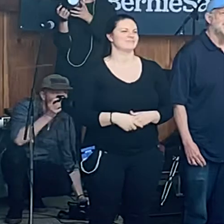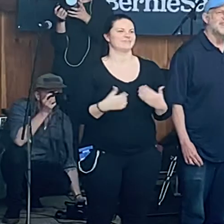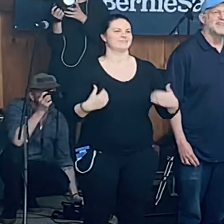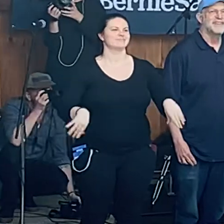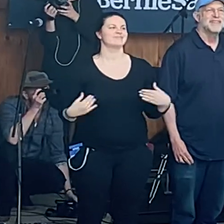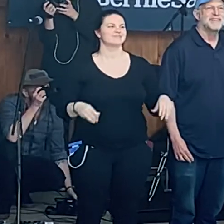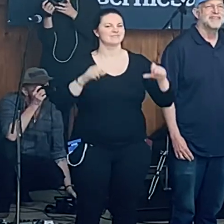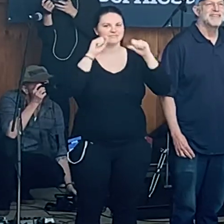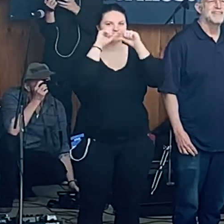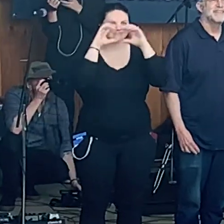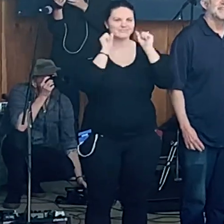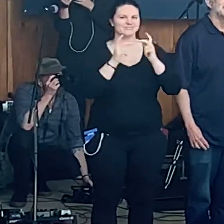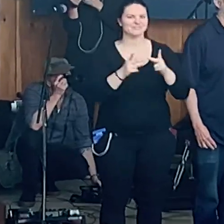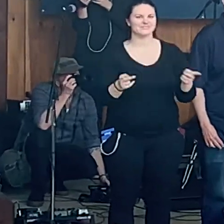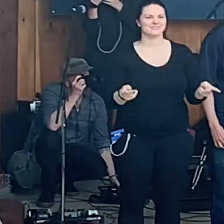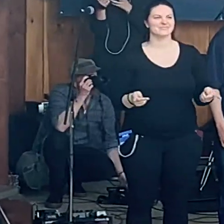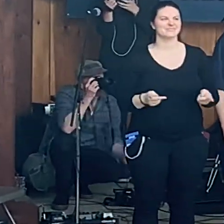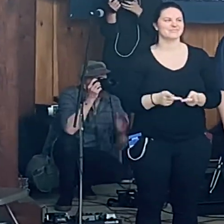an amazing place